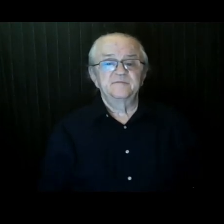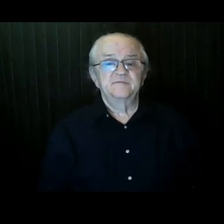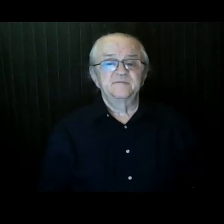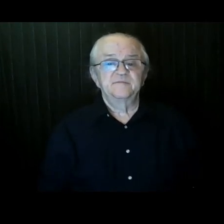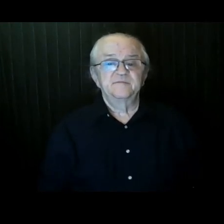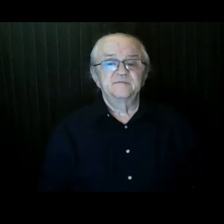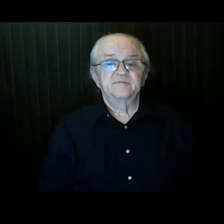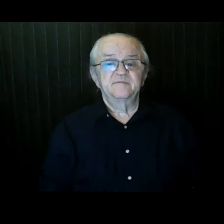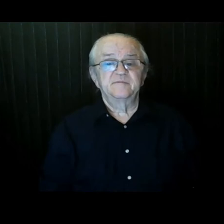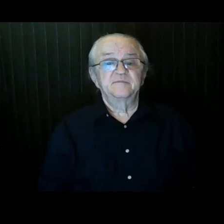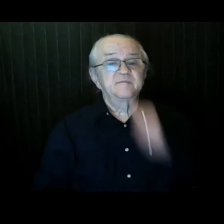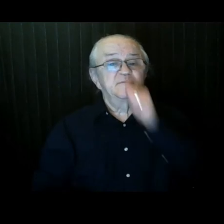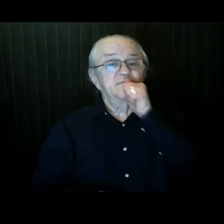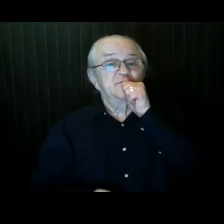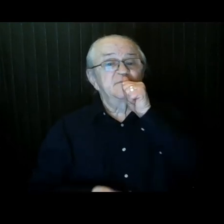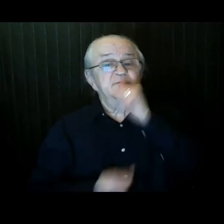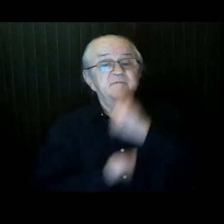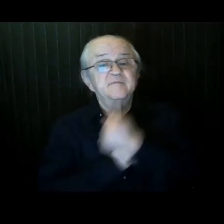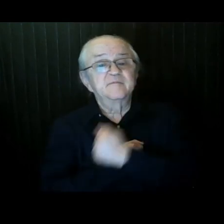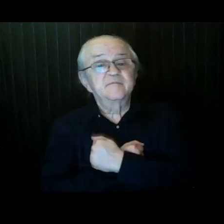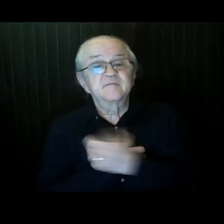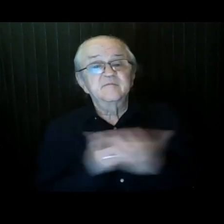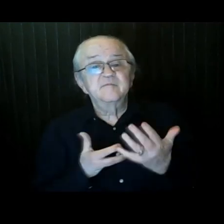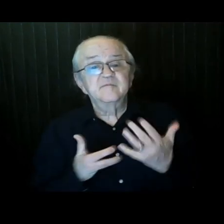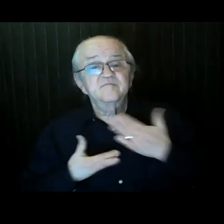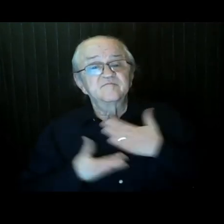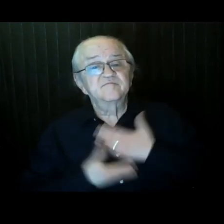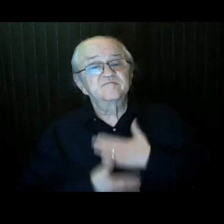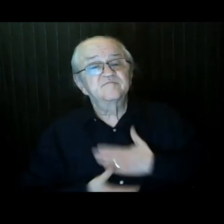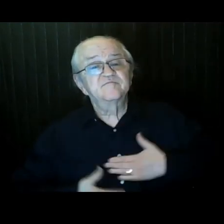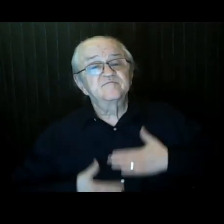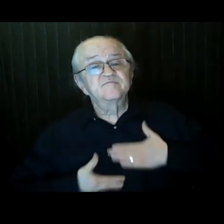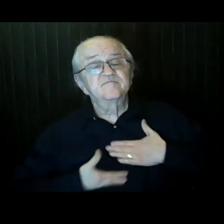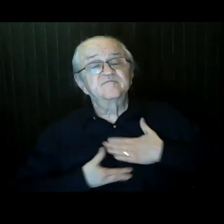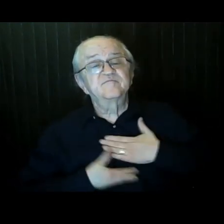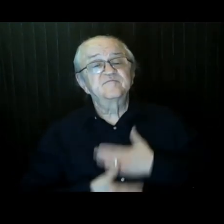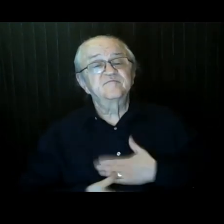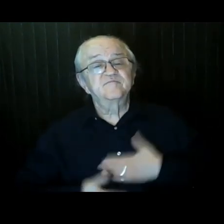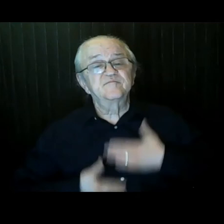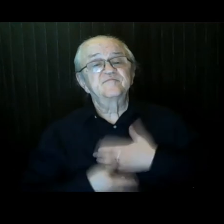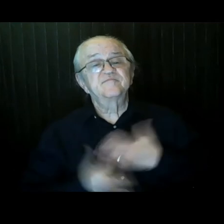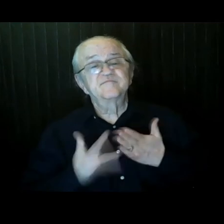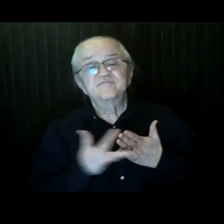The secret of life is enjoying the passage of time.